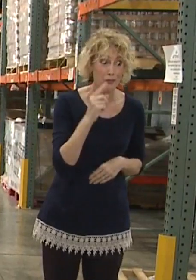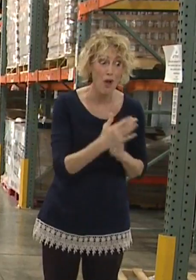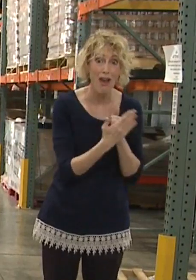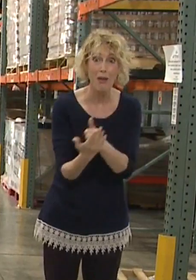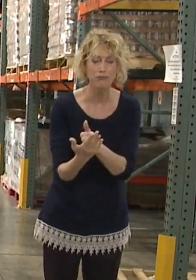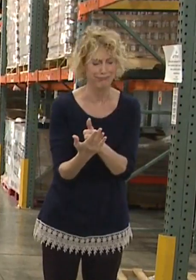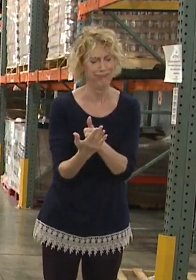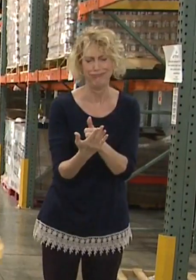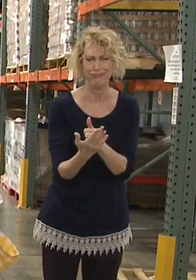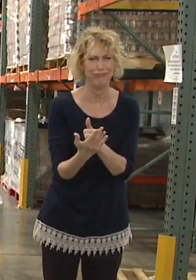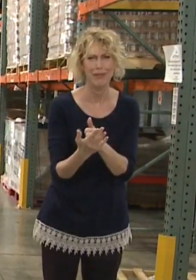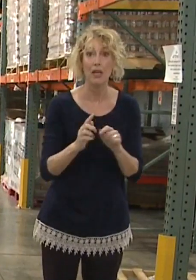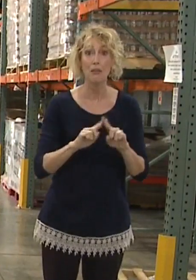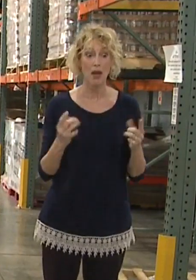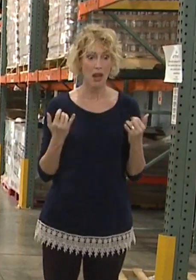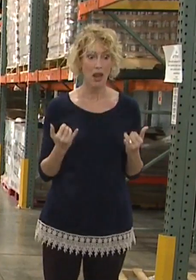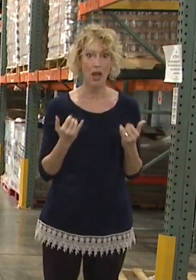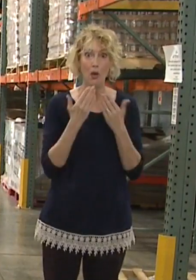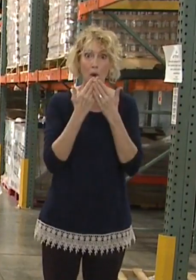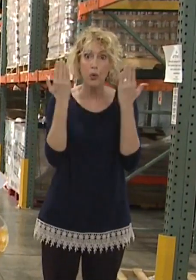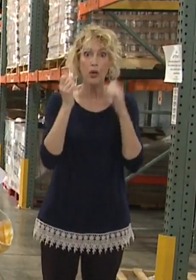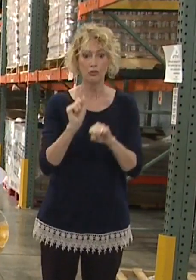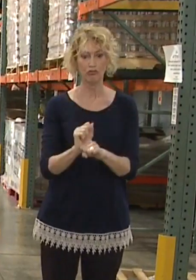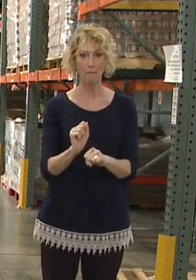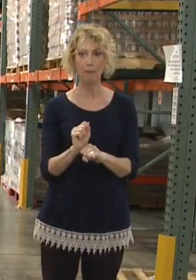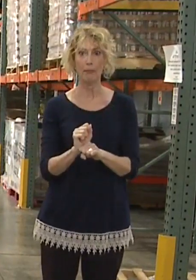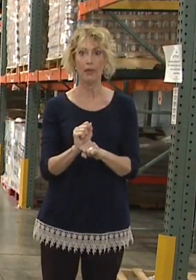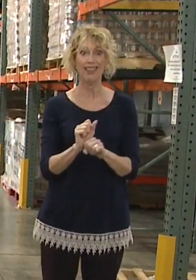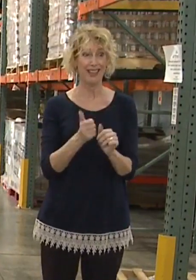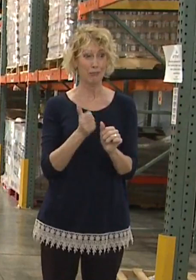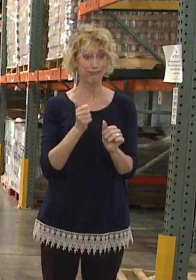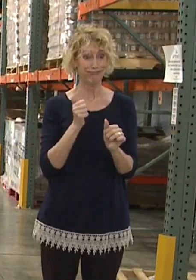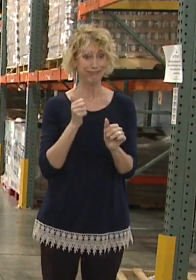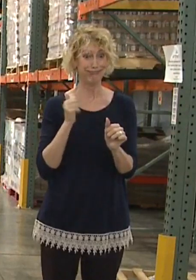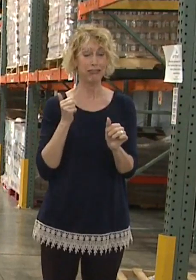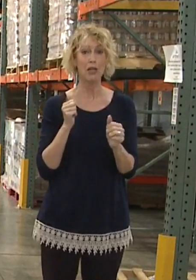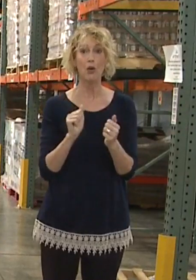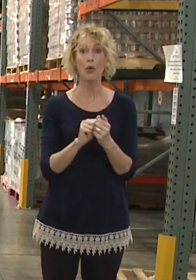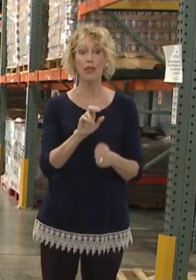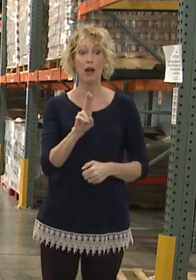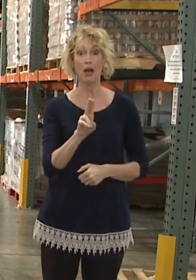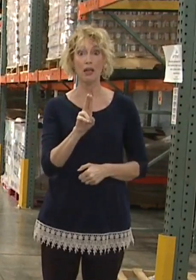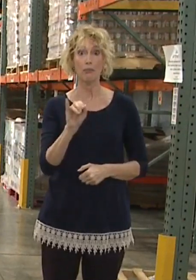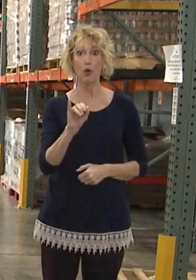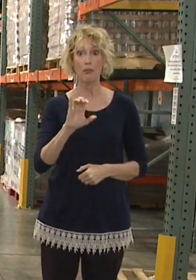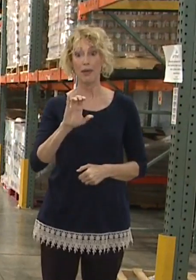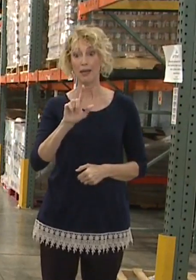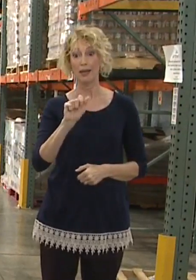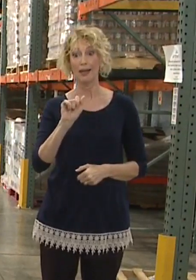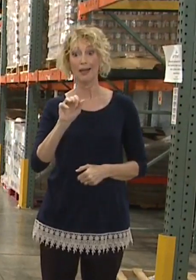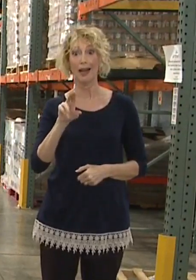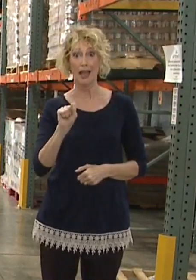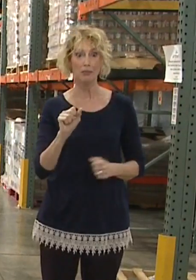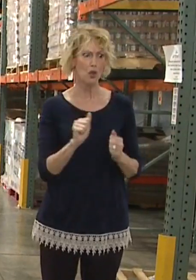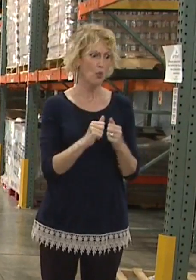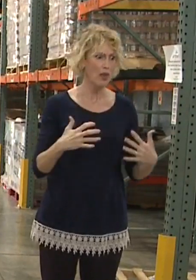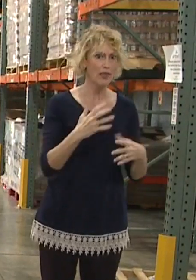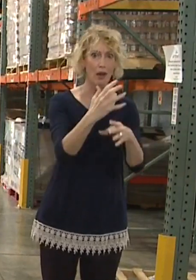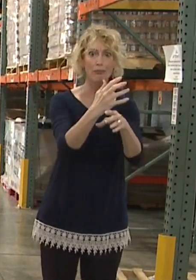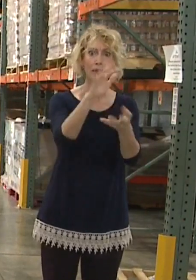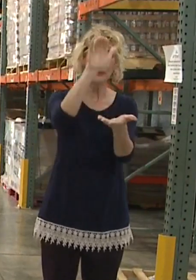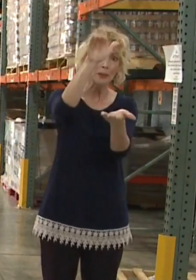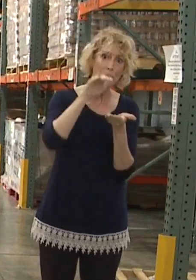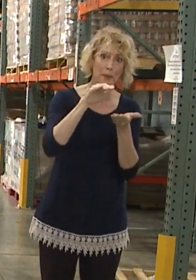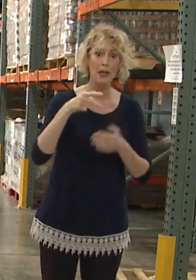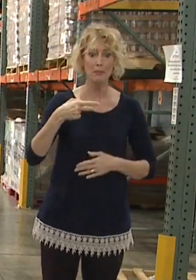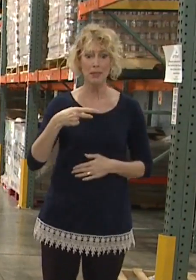assistance. And now they have no job. And with the backlog in unemployment claims, without getting the PPP money from the